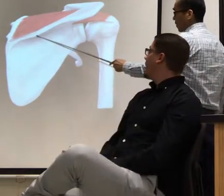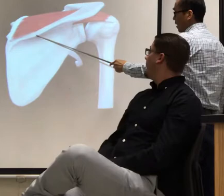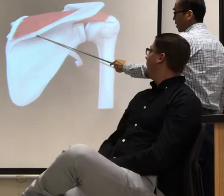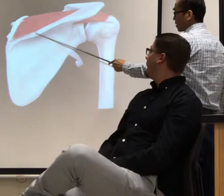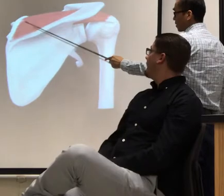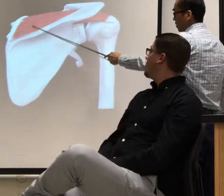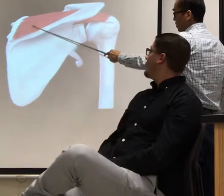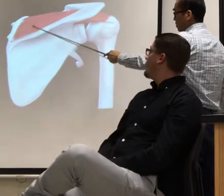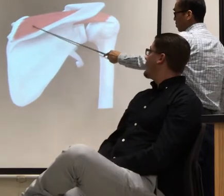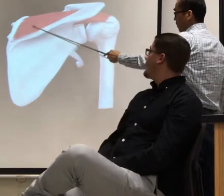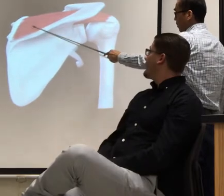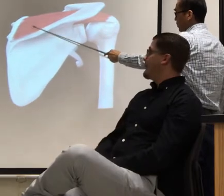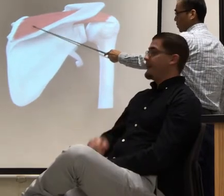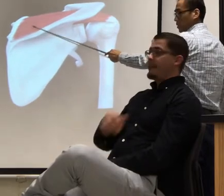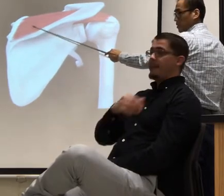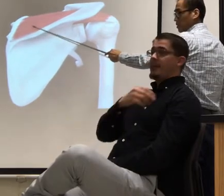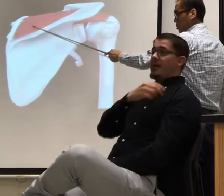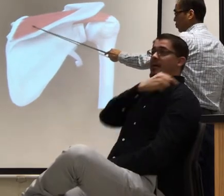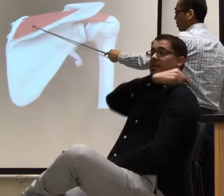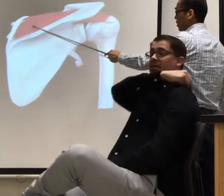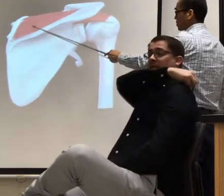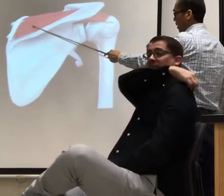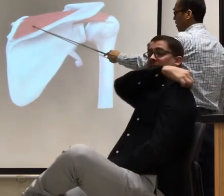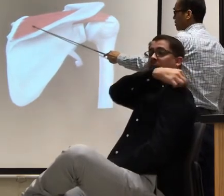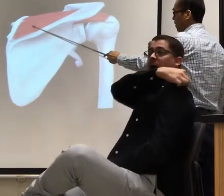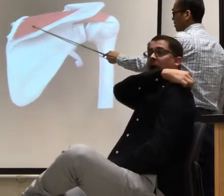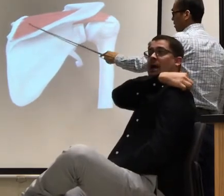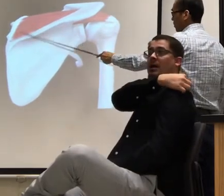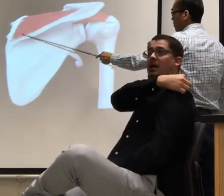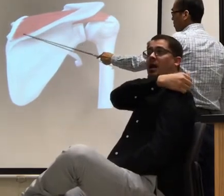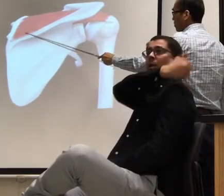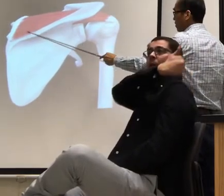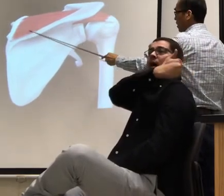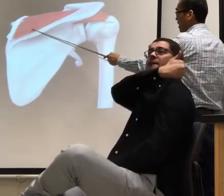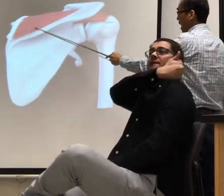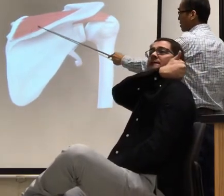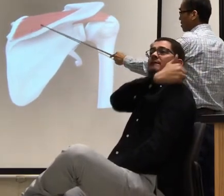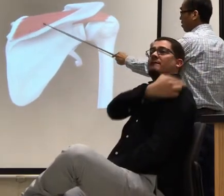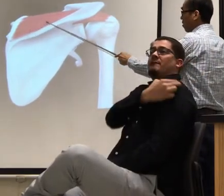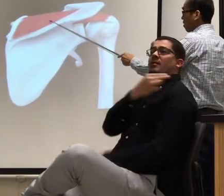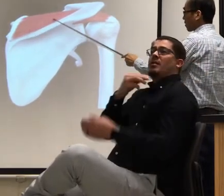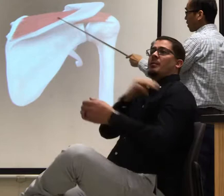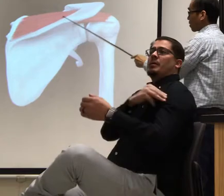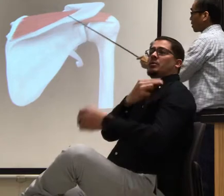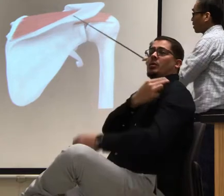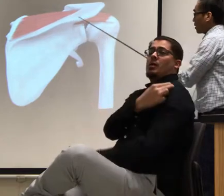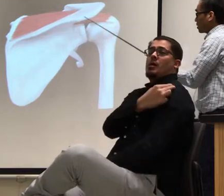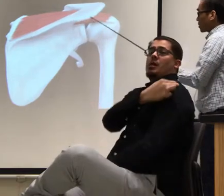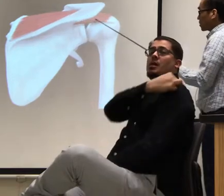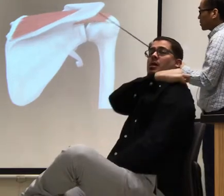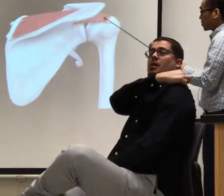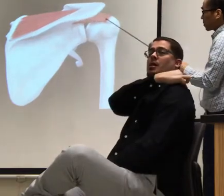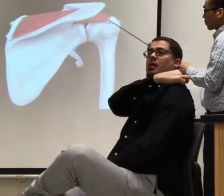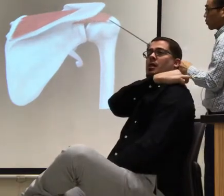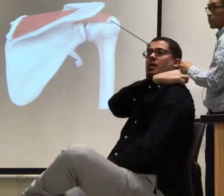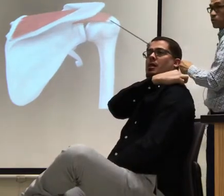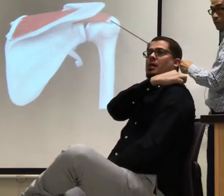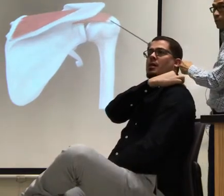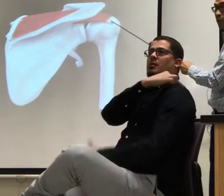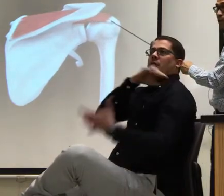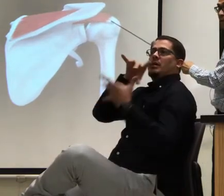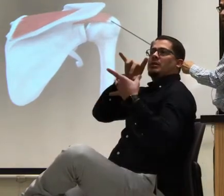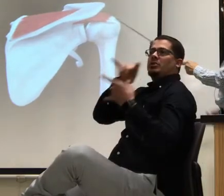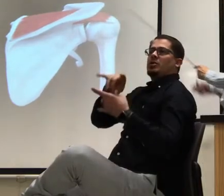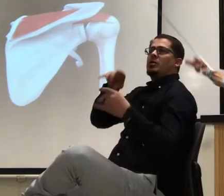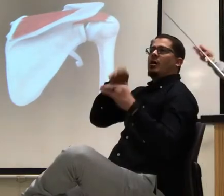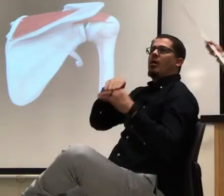That's the spine, this is superior to it. Supraspinous fossa, the muscle attaches all along there. It's gonna insert on the greater